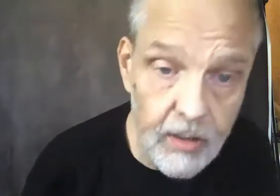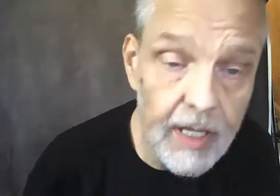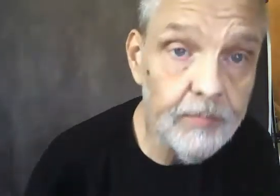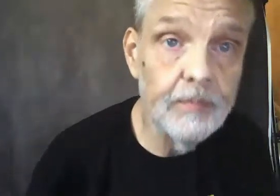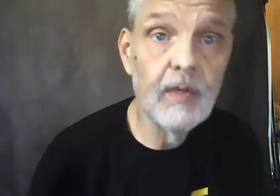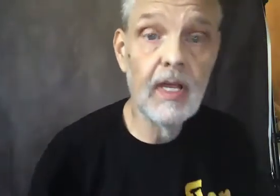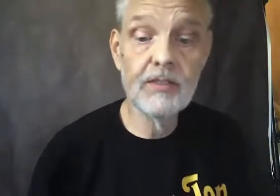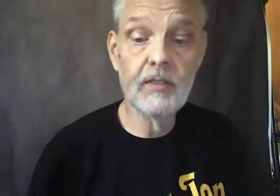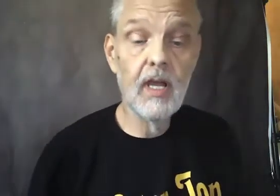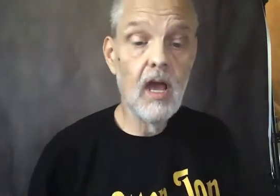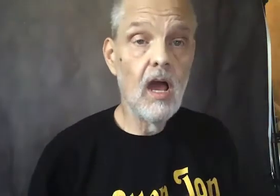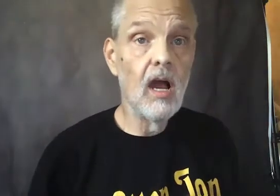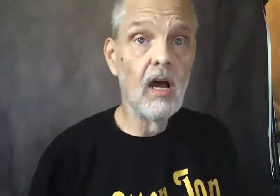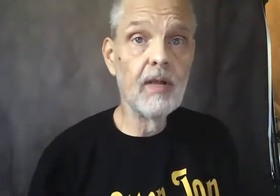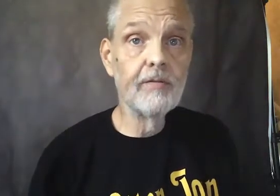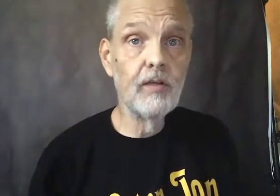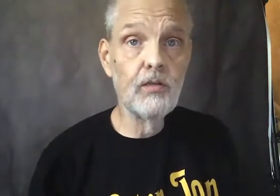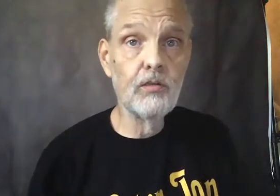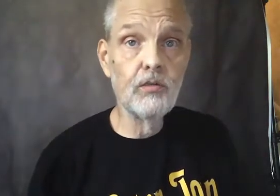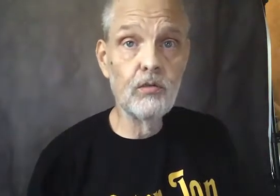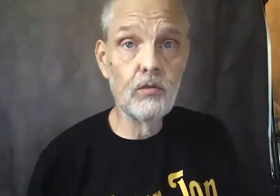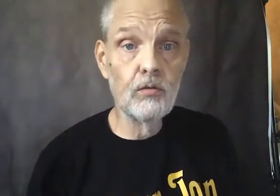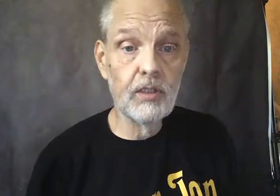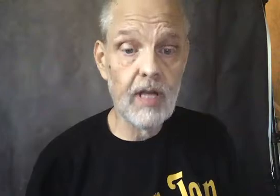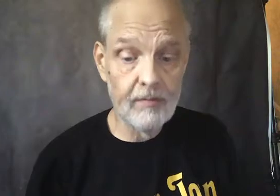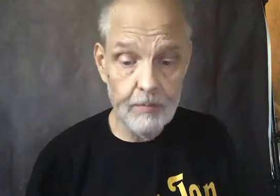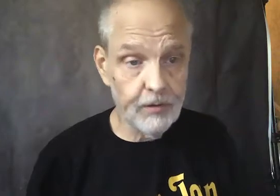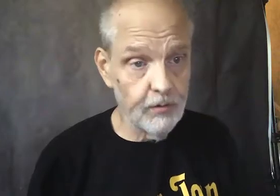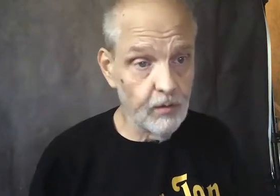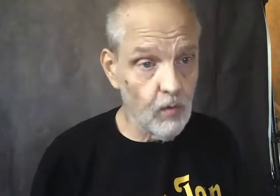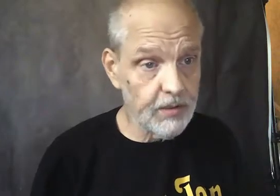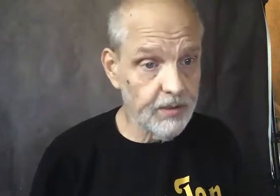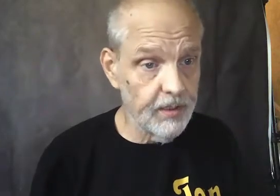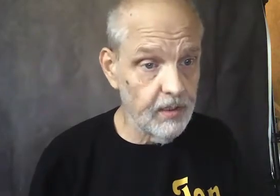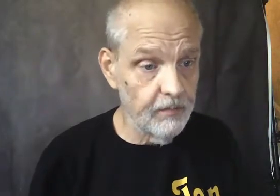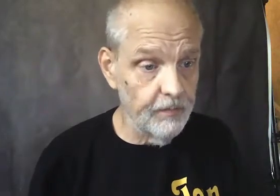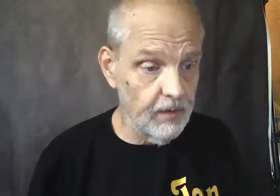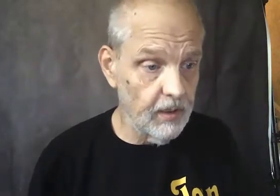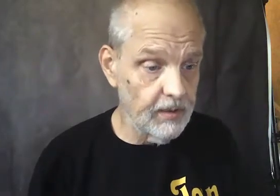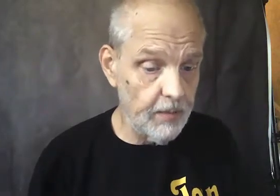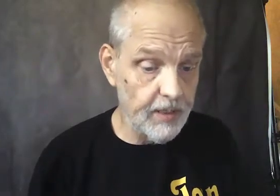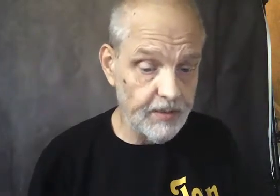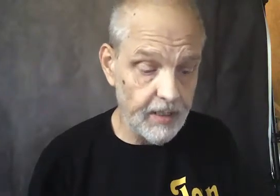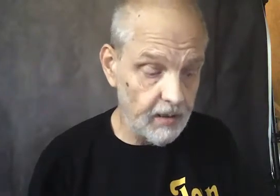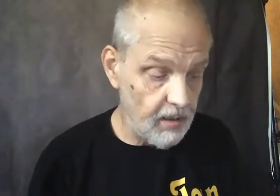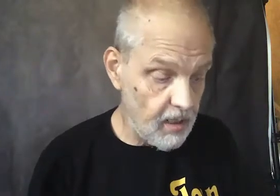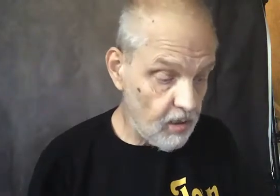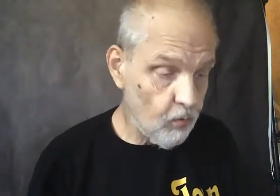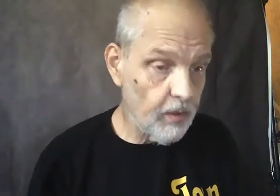Okay, excellent. If you did have an opportunity to watch the tapes that I sent out, one of the things